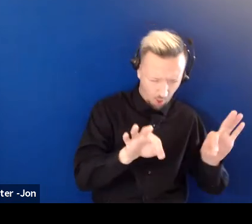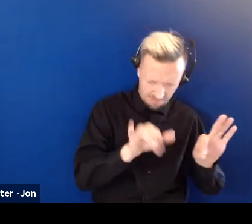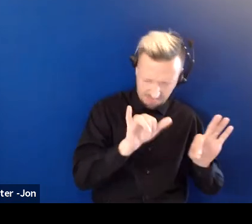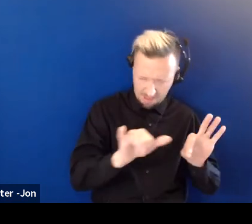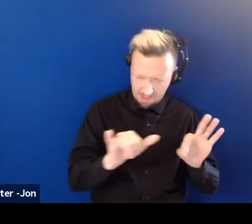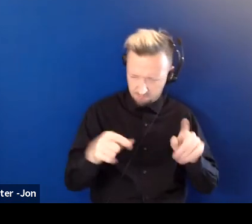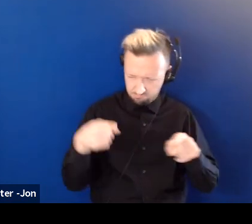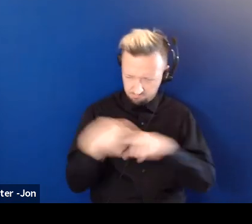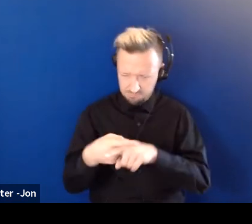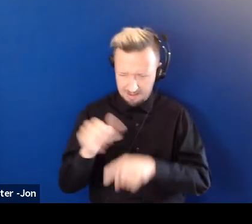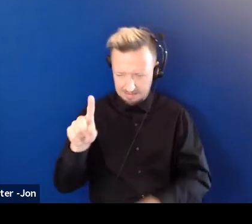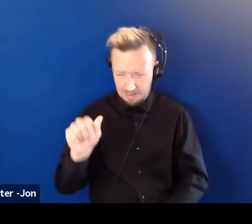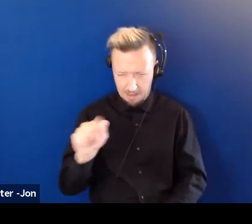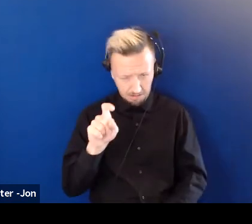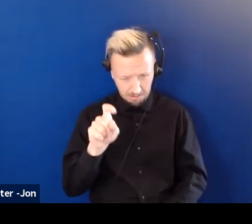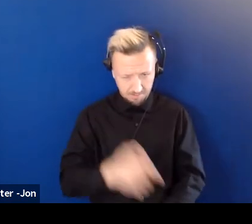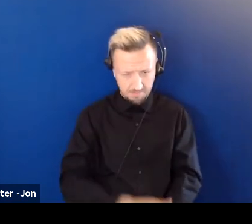the ADA?